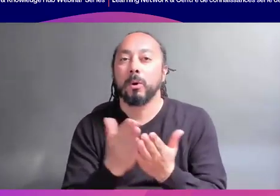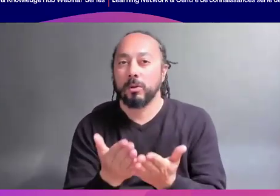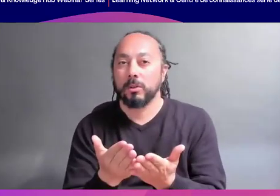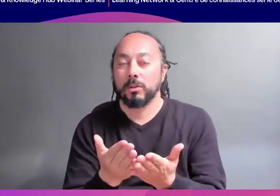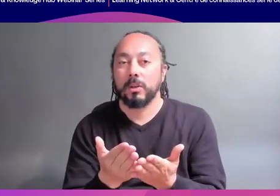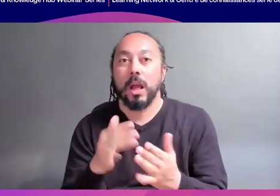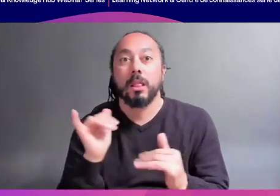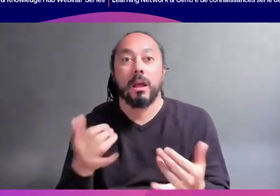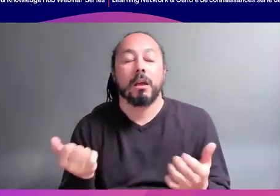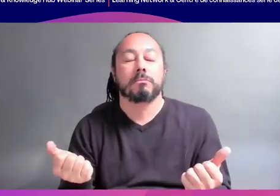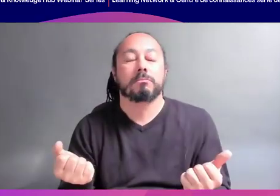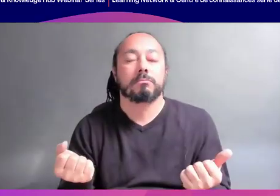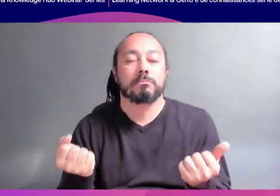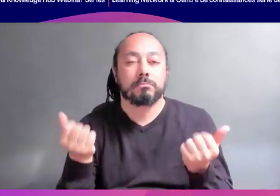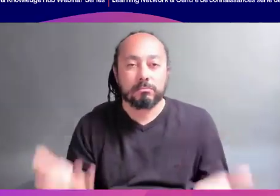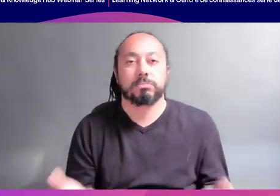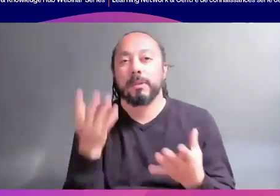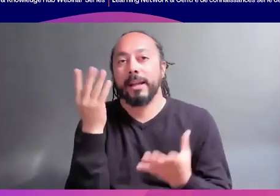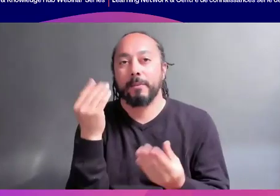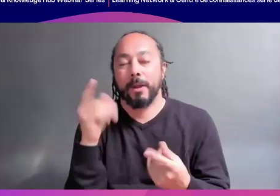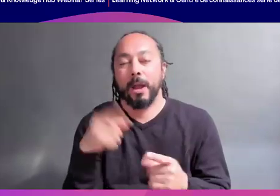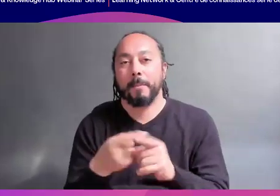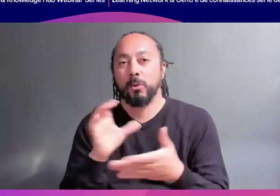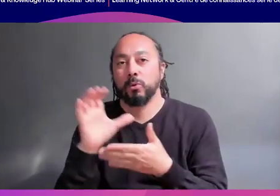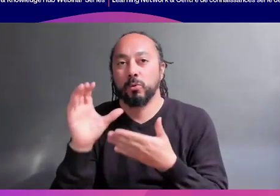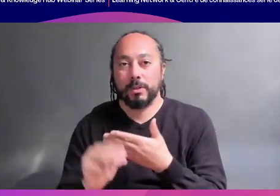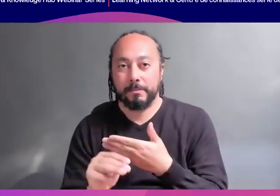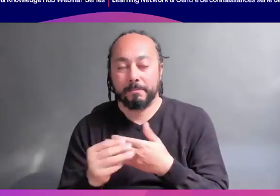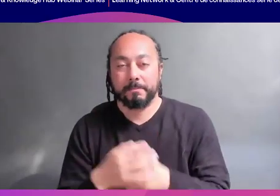in information about the curriculum. But we've offered that